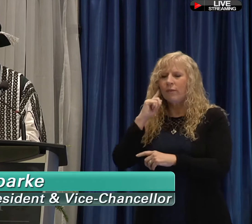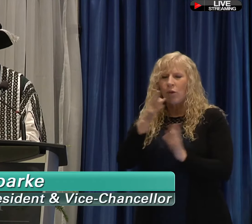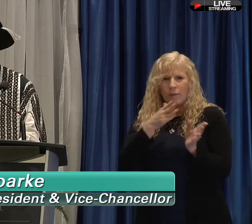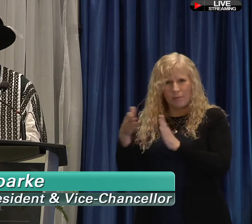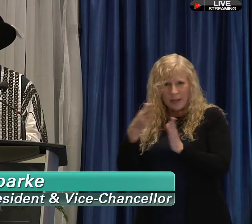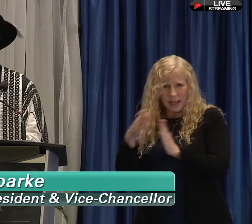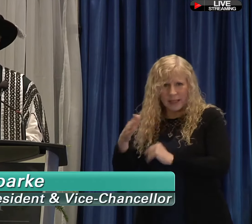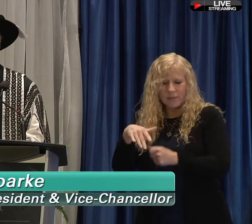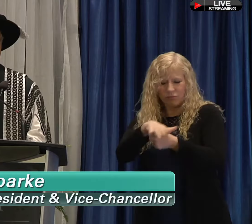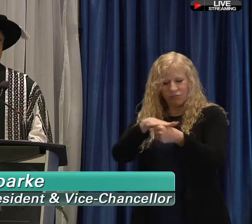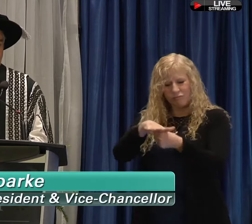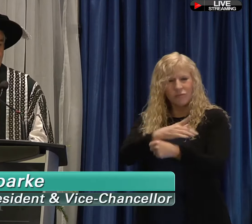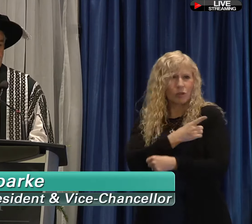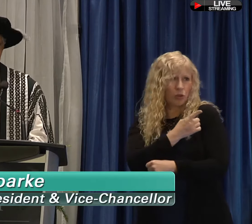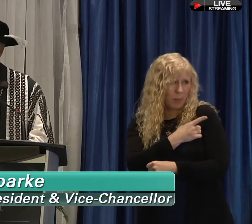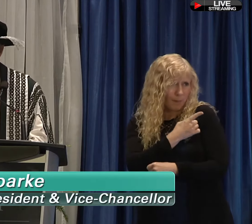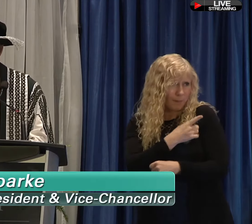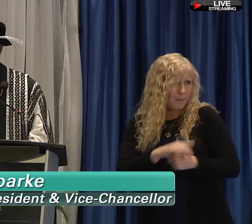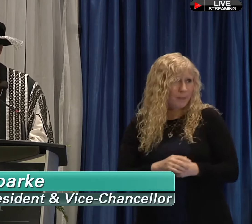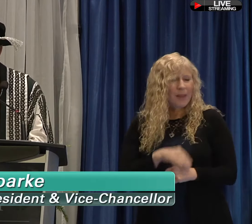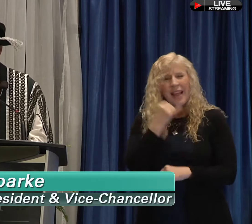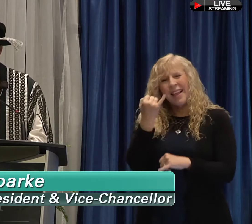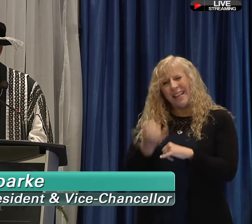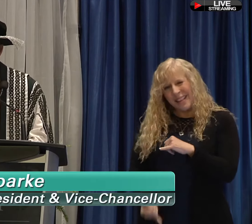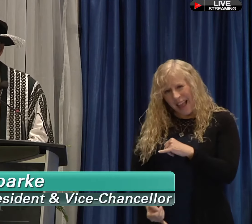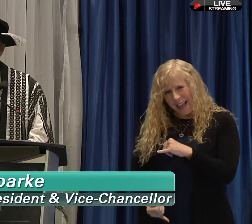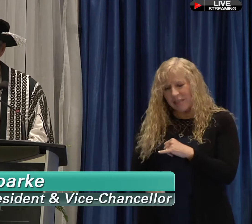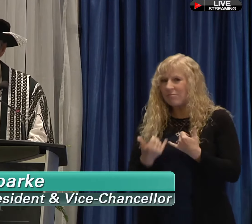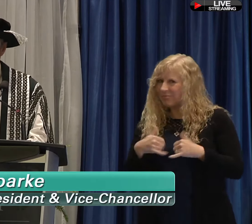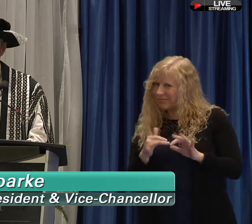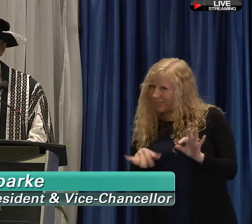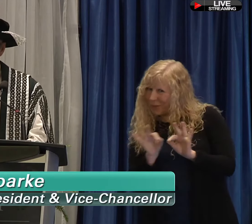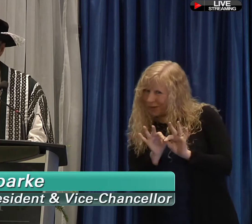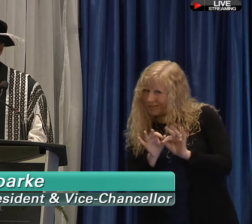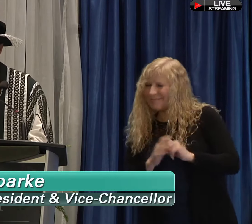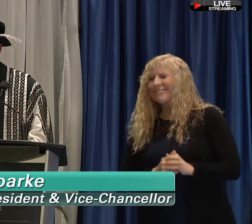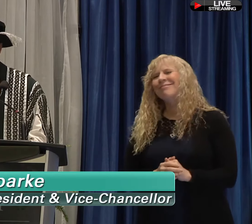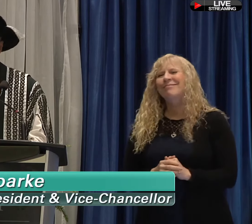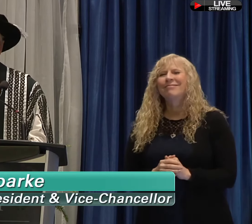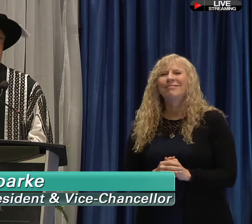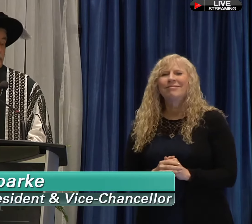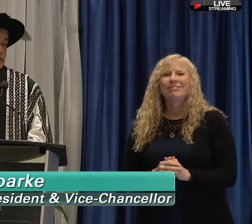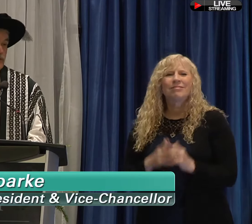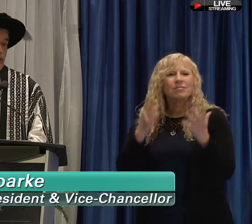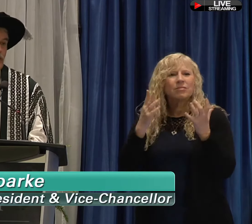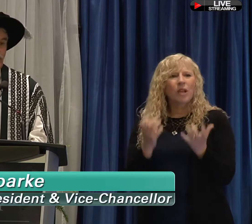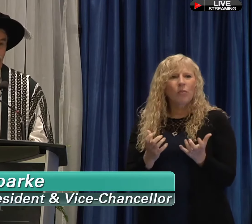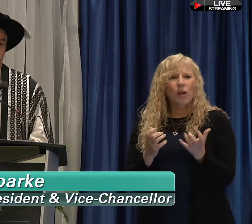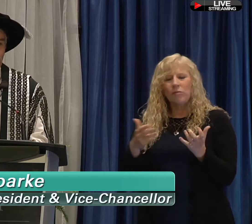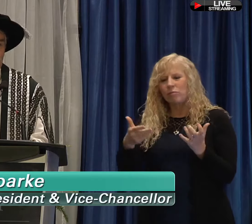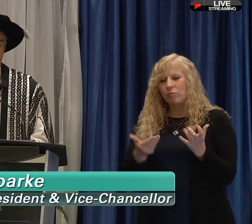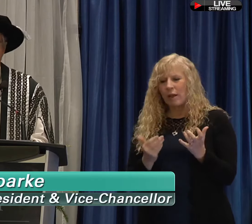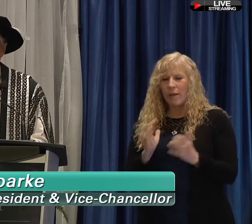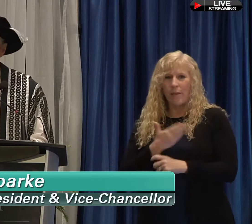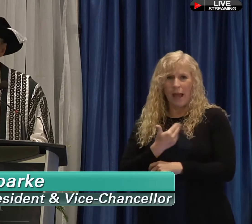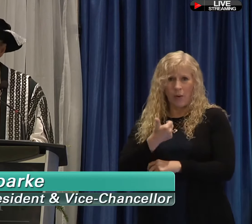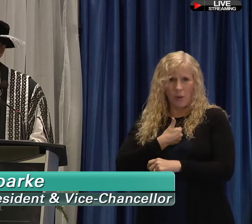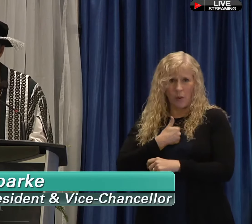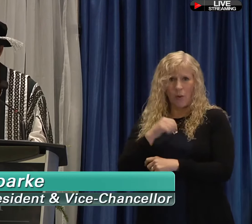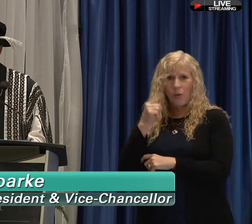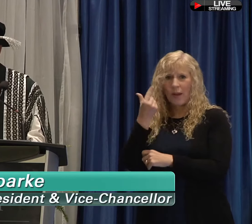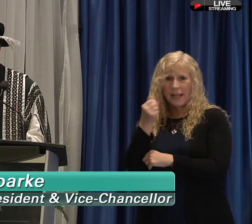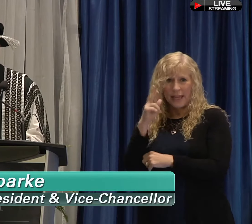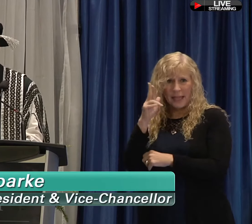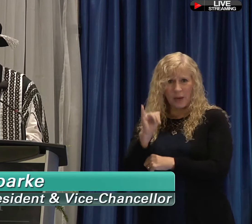of Durham. And last but certainly not least, I want to welcome our own Gary Cubitt,